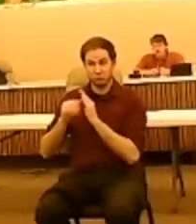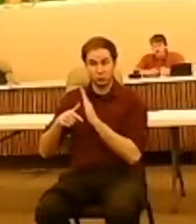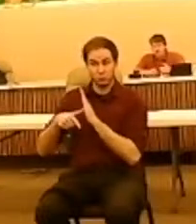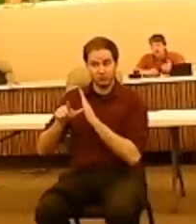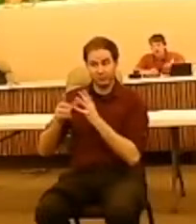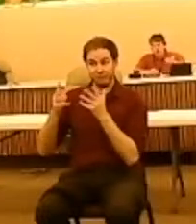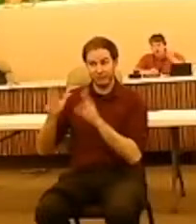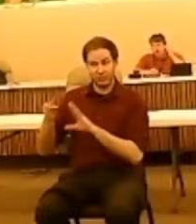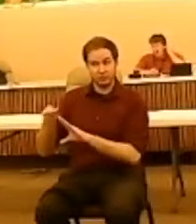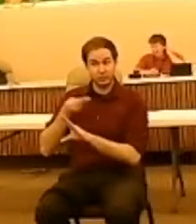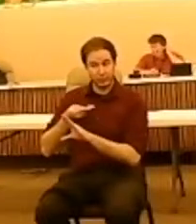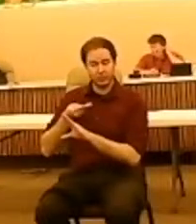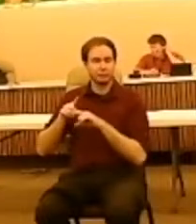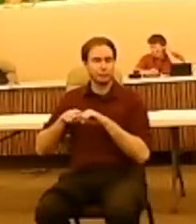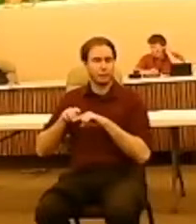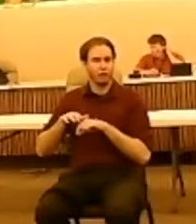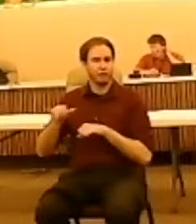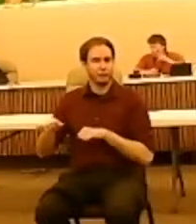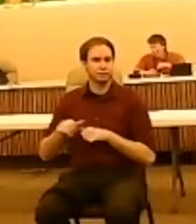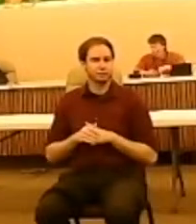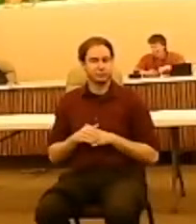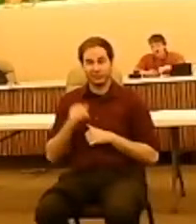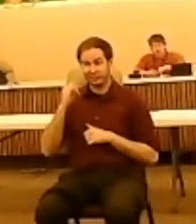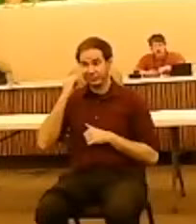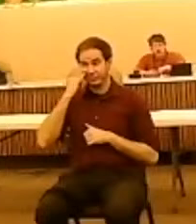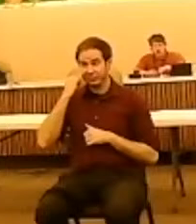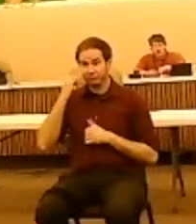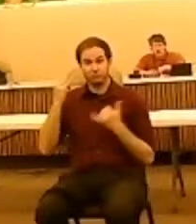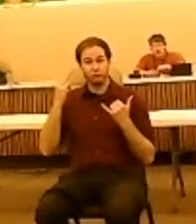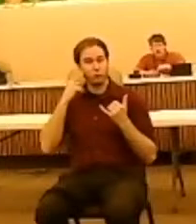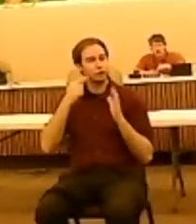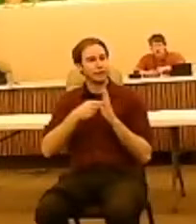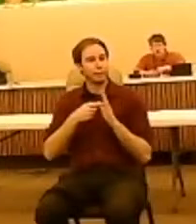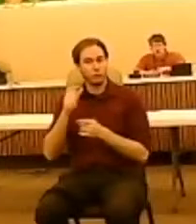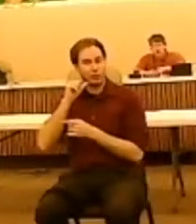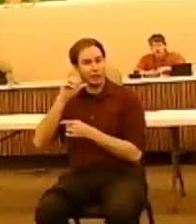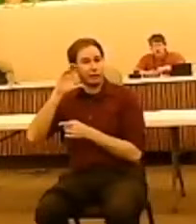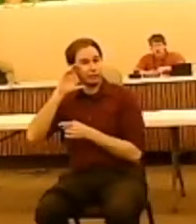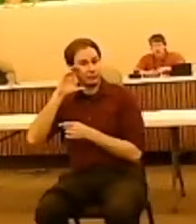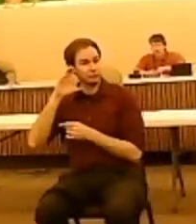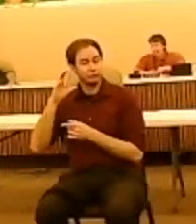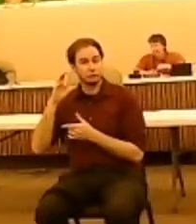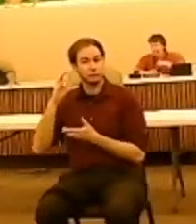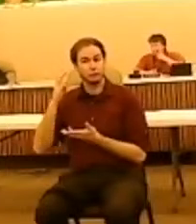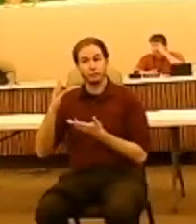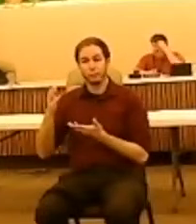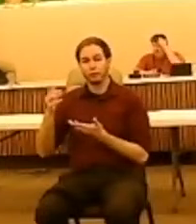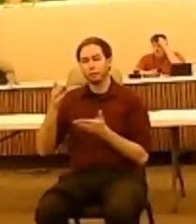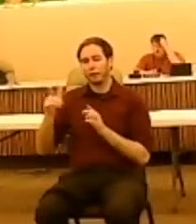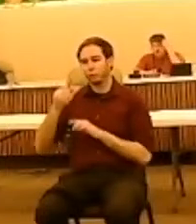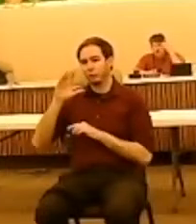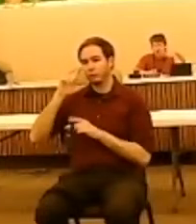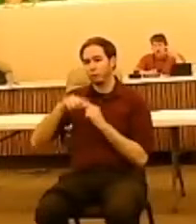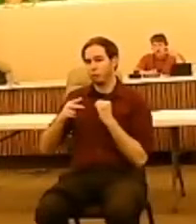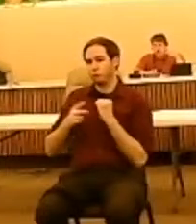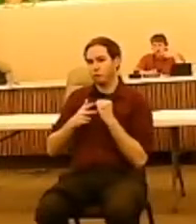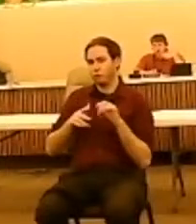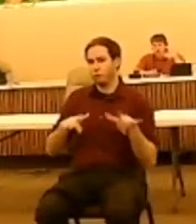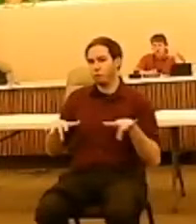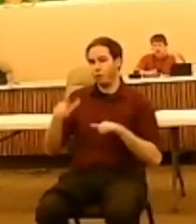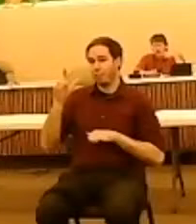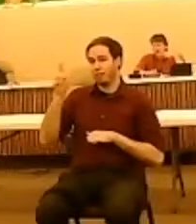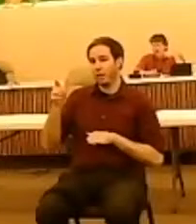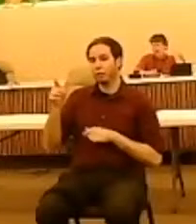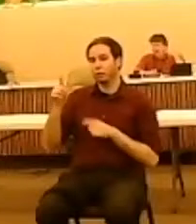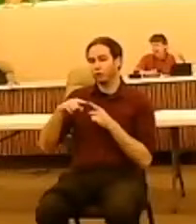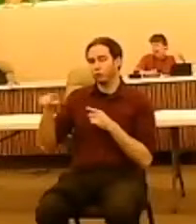information. And, again, if they're not listening right now live, they were planning on listening to the recording so that they can